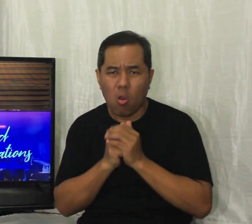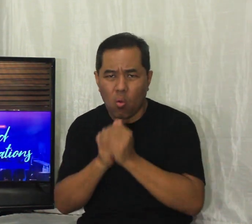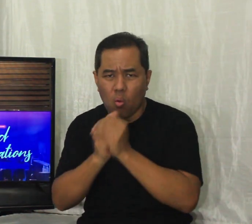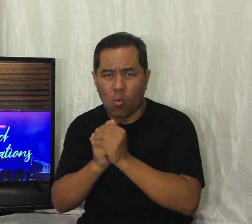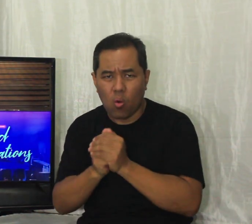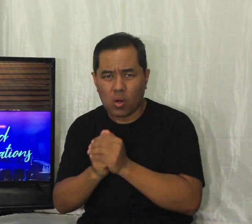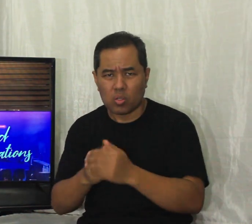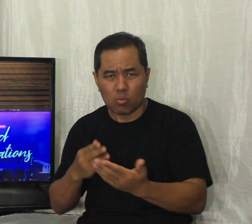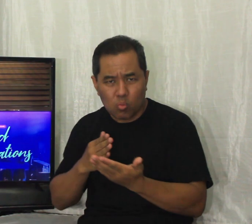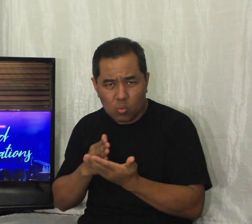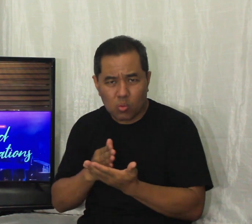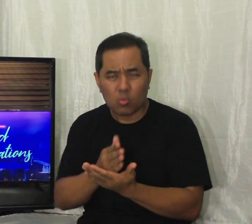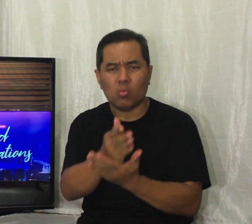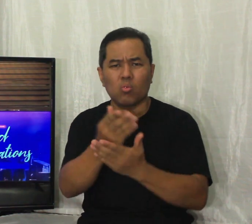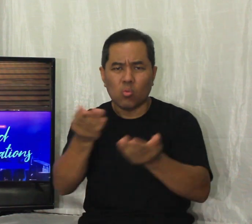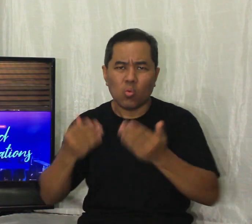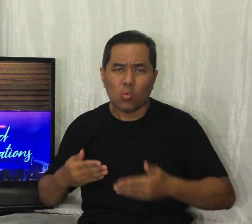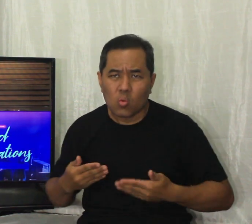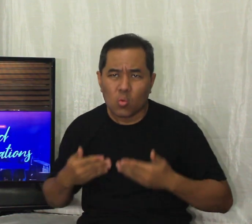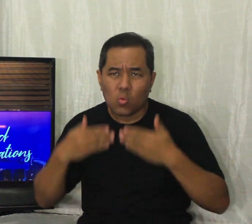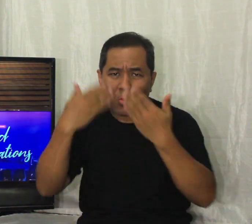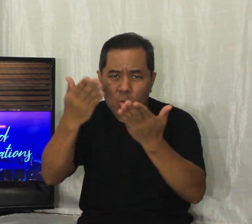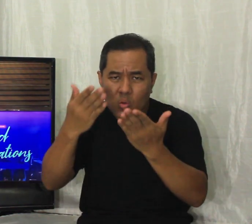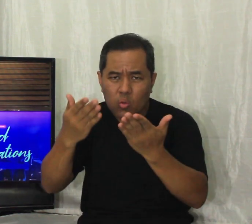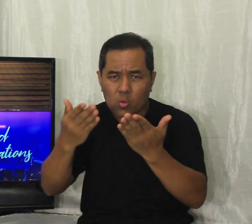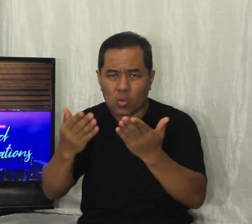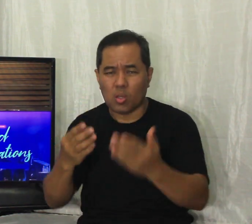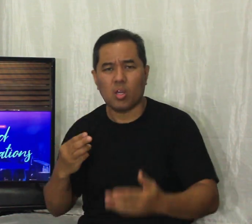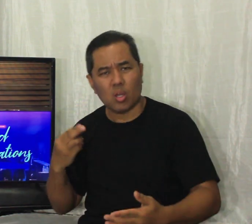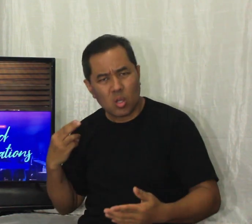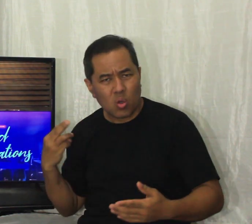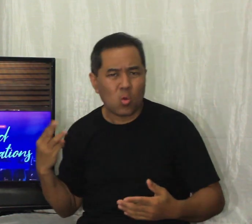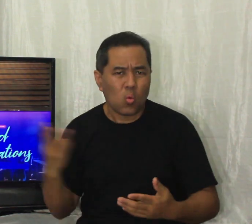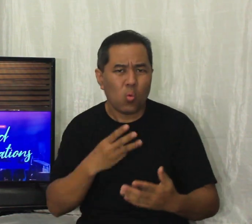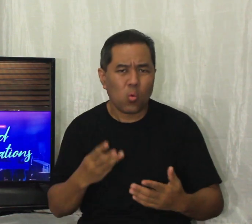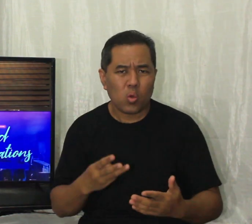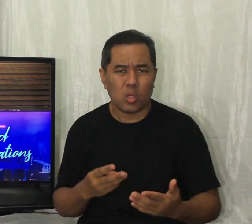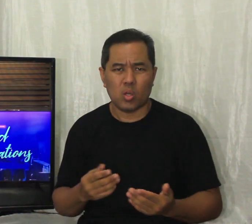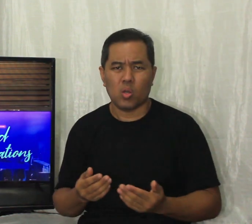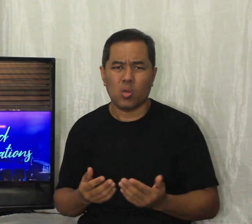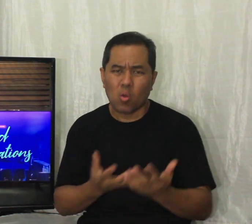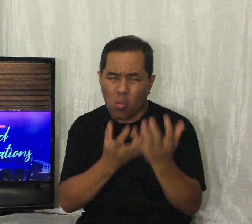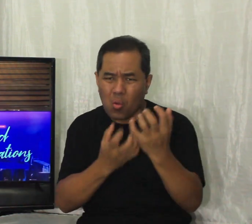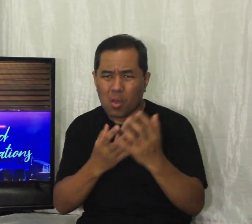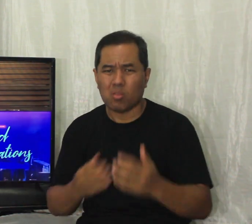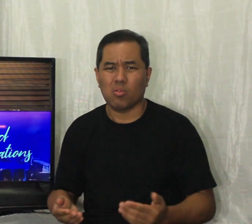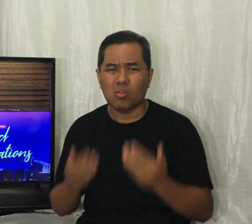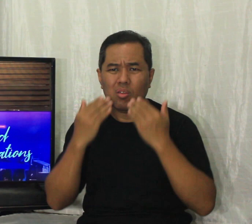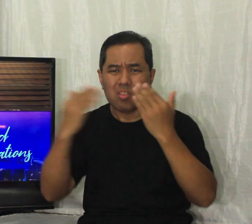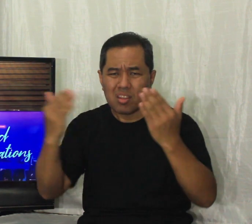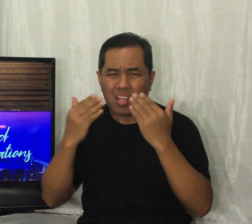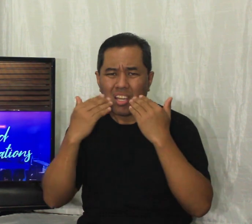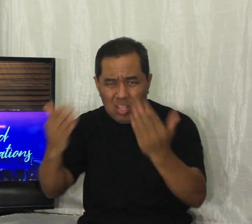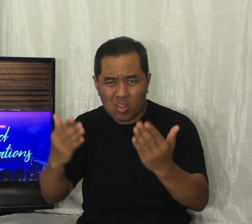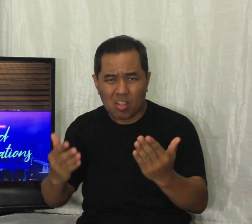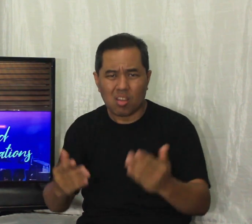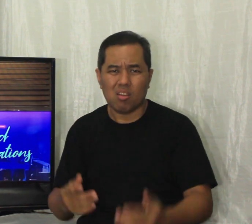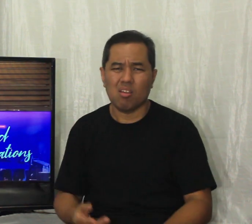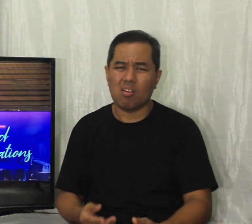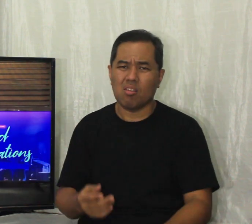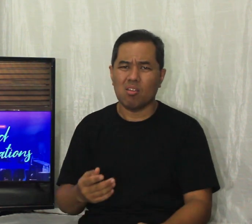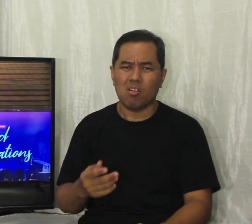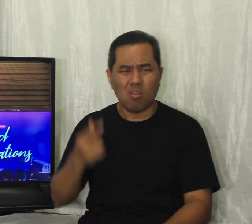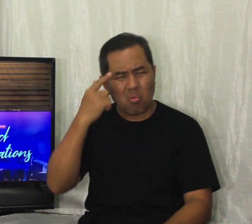worship through giving. So in behalf of the church leadership, thank you so much for your generosity.